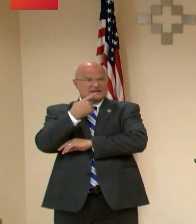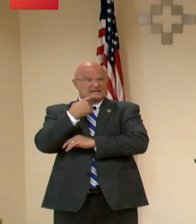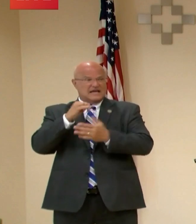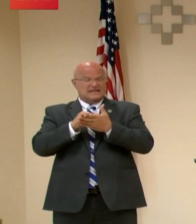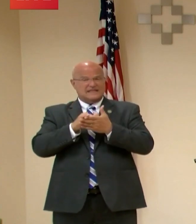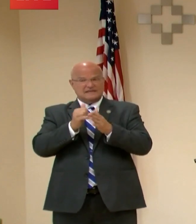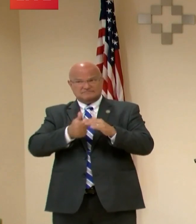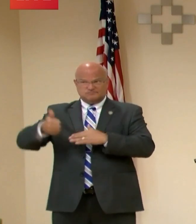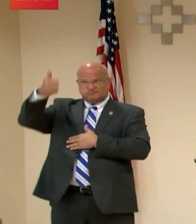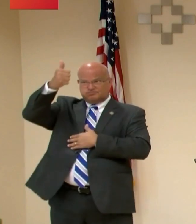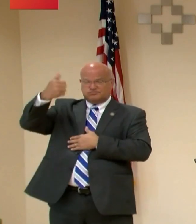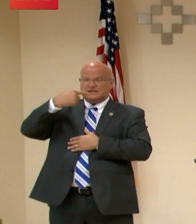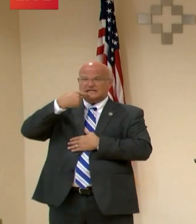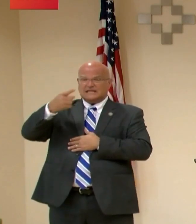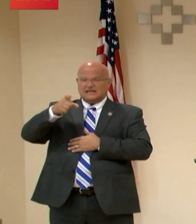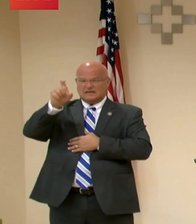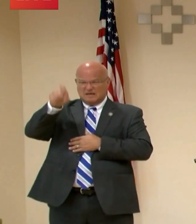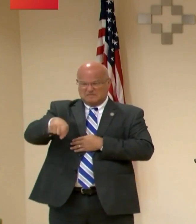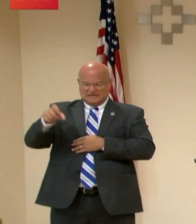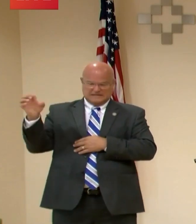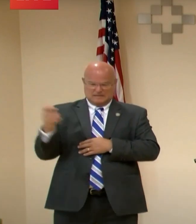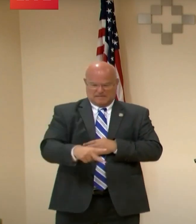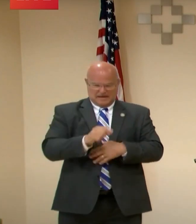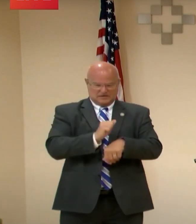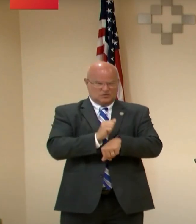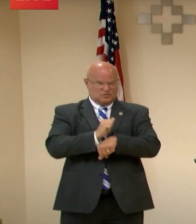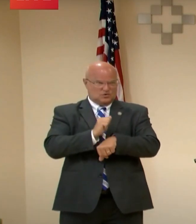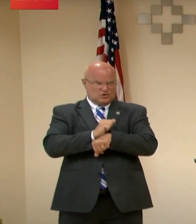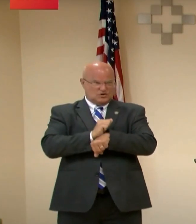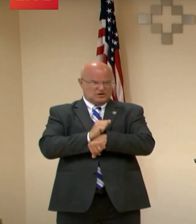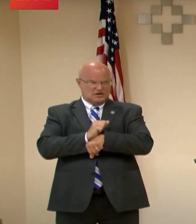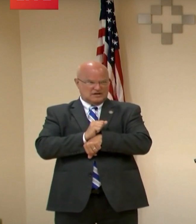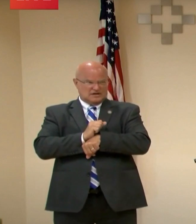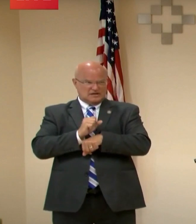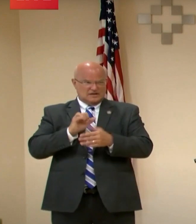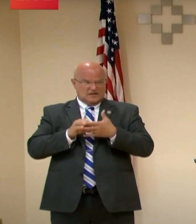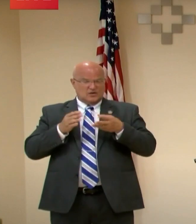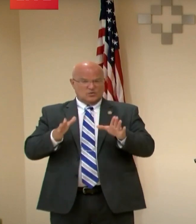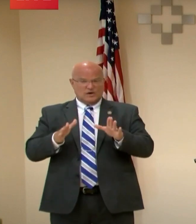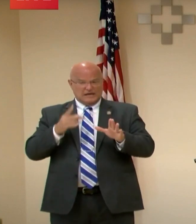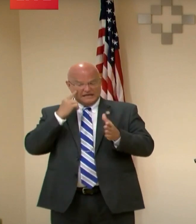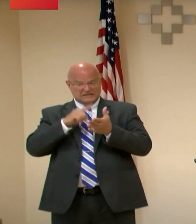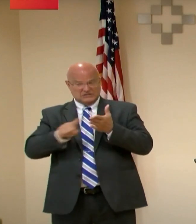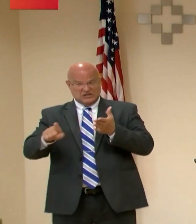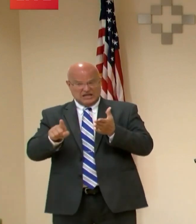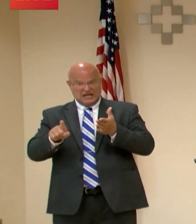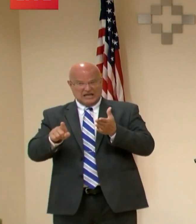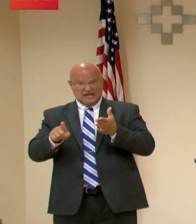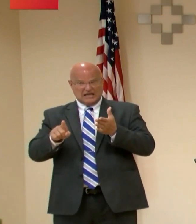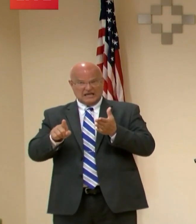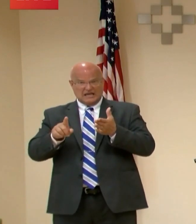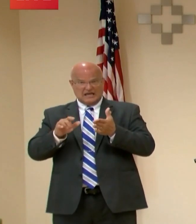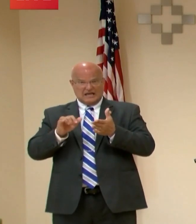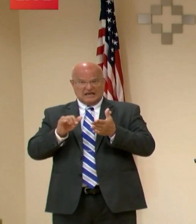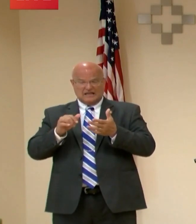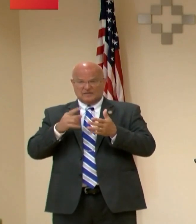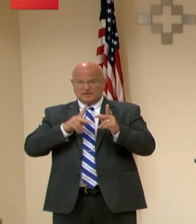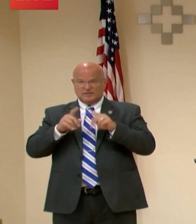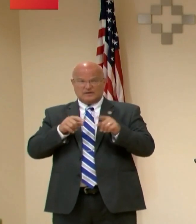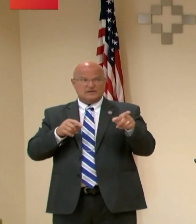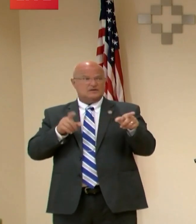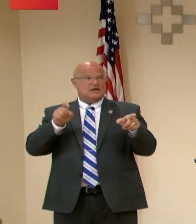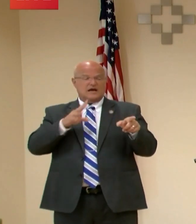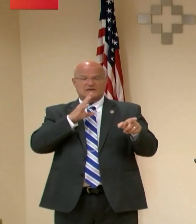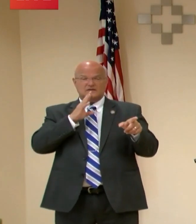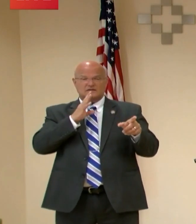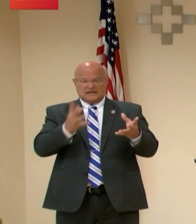that superiors are telling them to do that, as in, you know, they are having to do that. So is there a way to check sort of the autonomy that these multi-plans have?